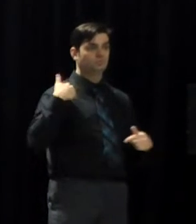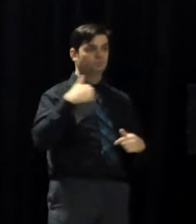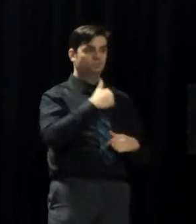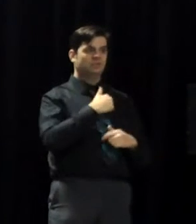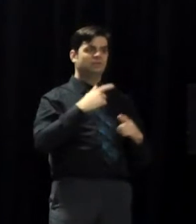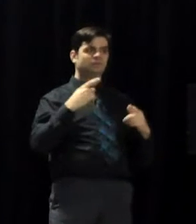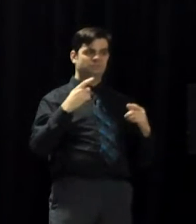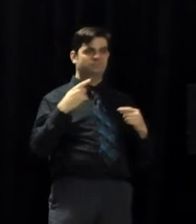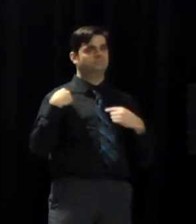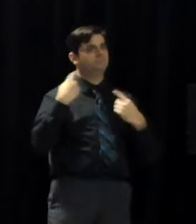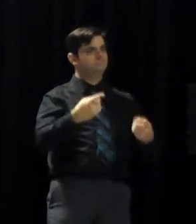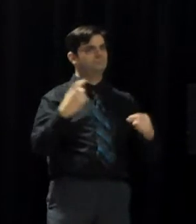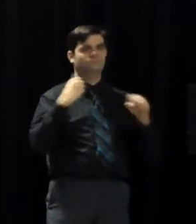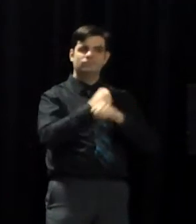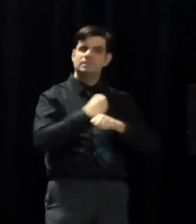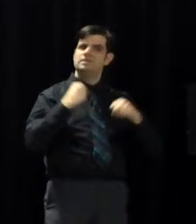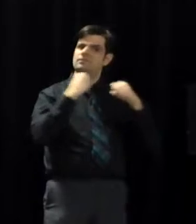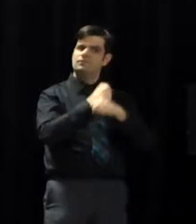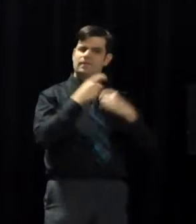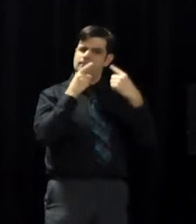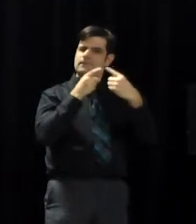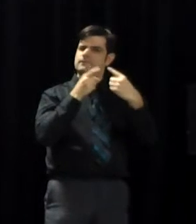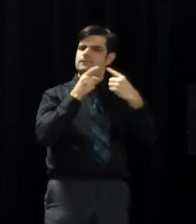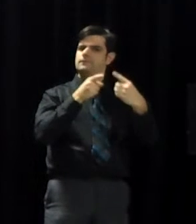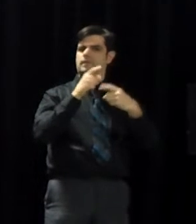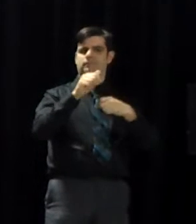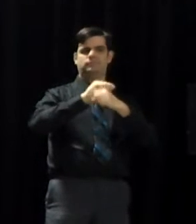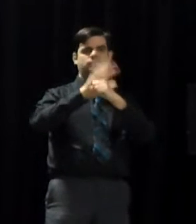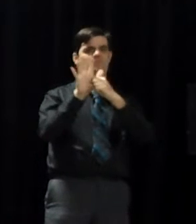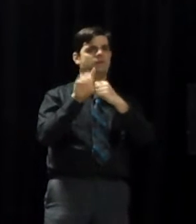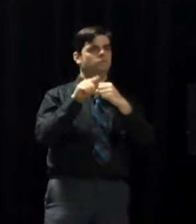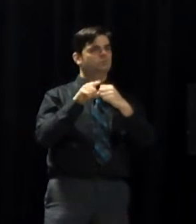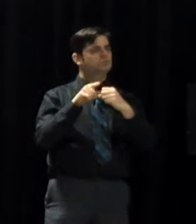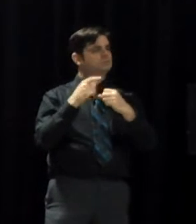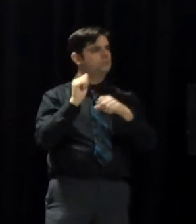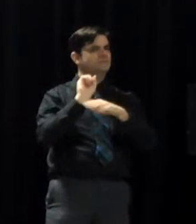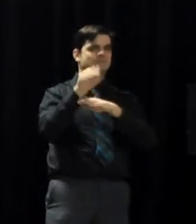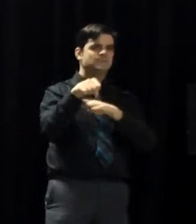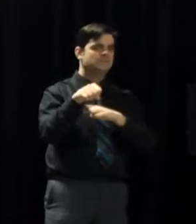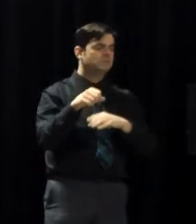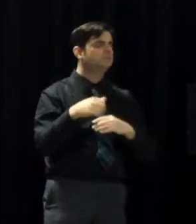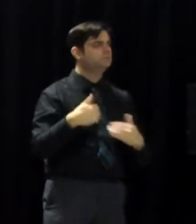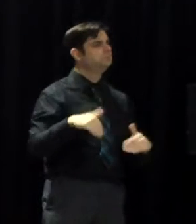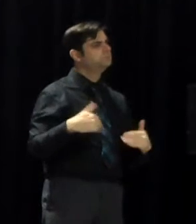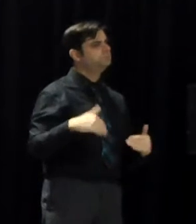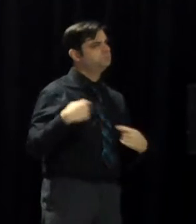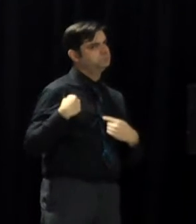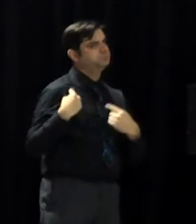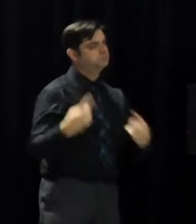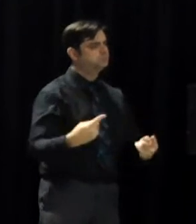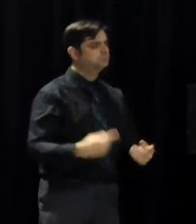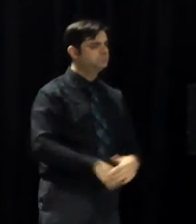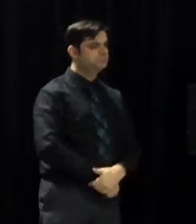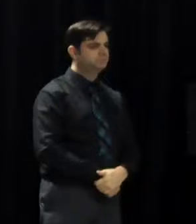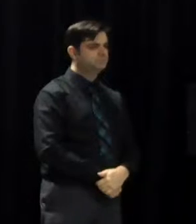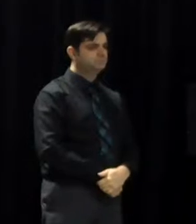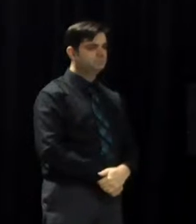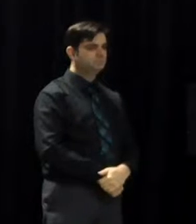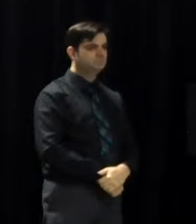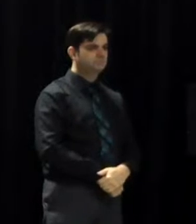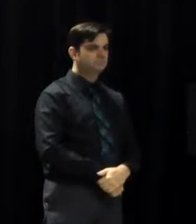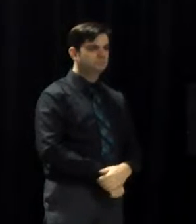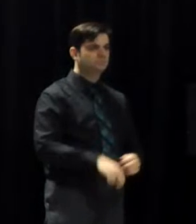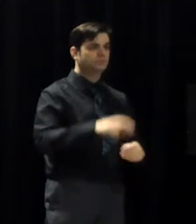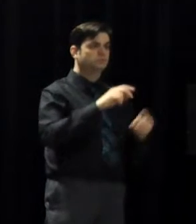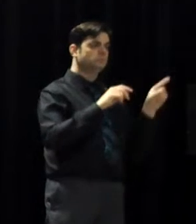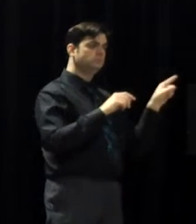248 individuals in the hospital, essentially flat from yesterday. That's probably the good news of the day